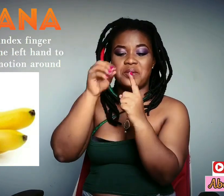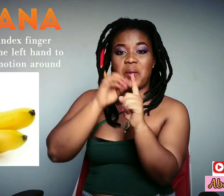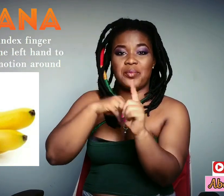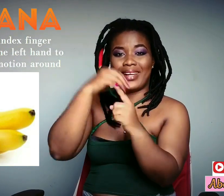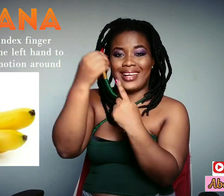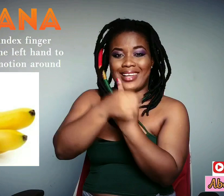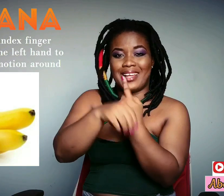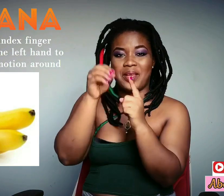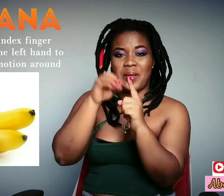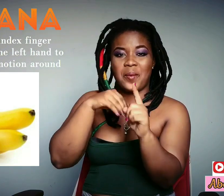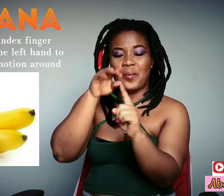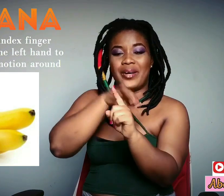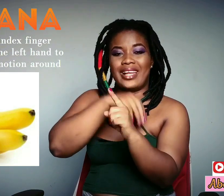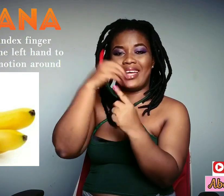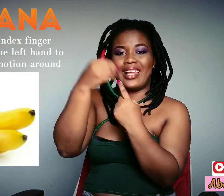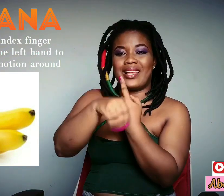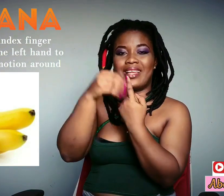nti banana